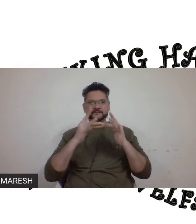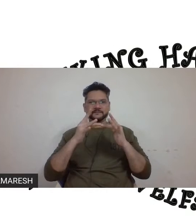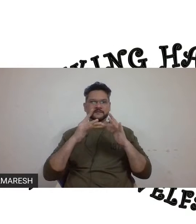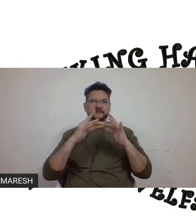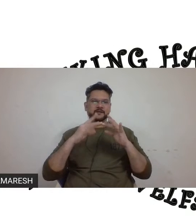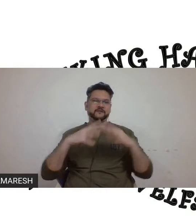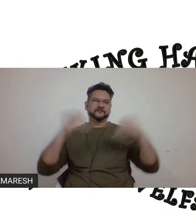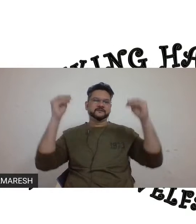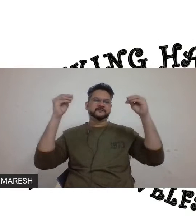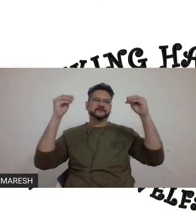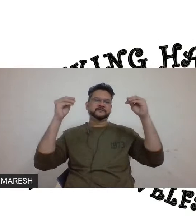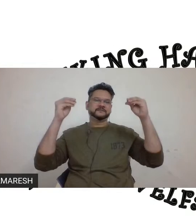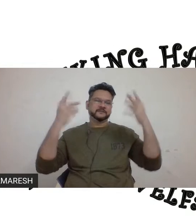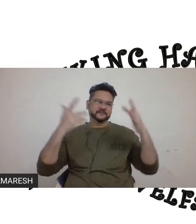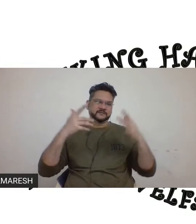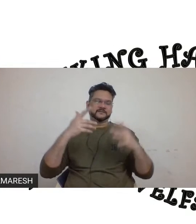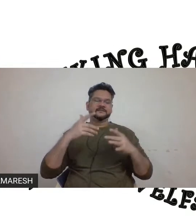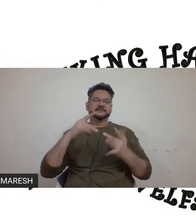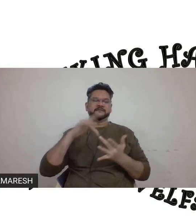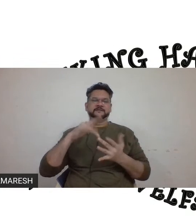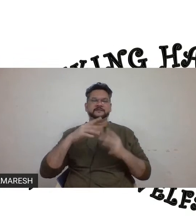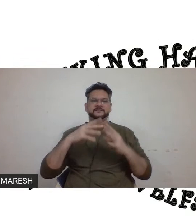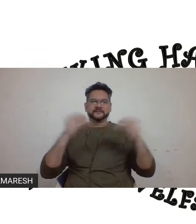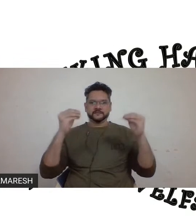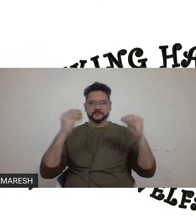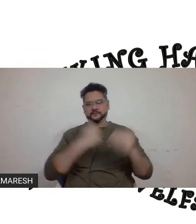away in the middle. So I'm sorry.